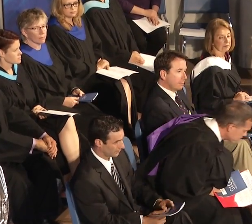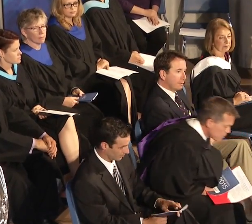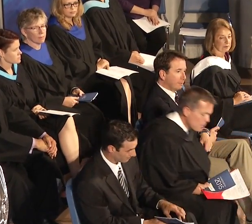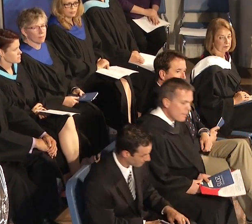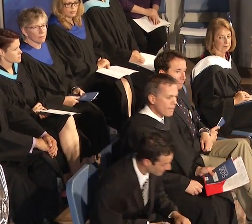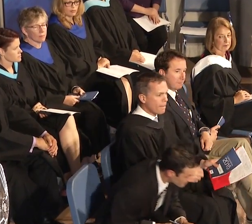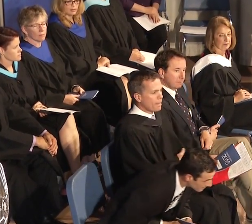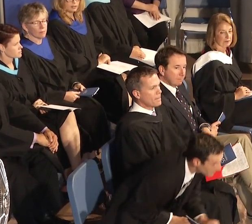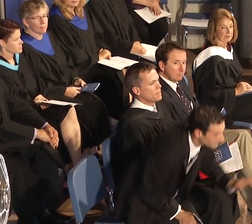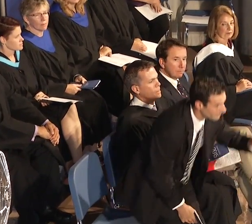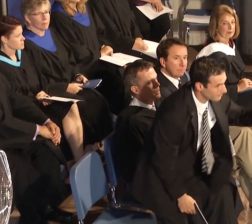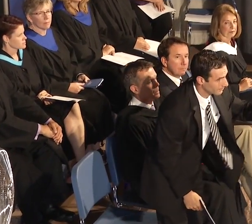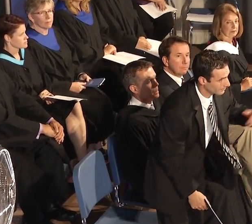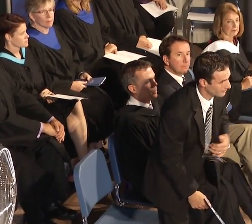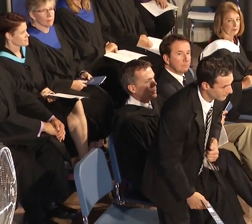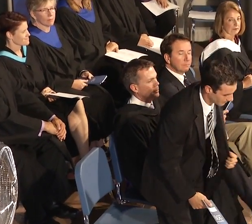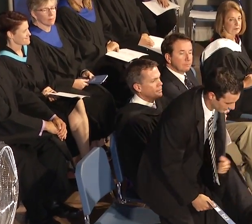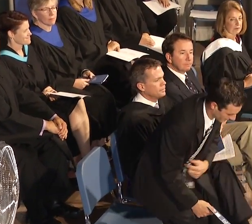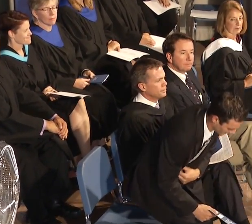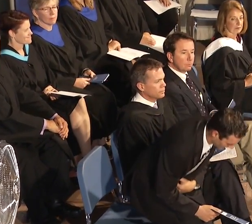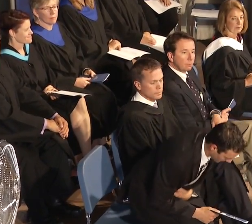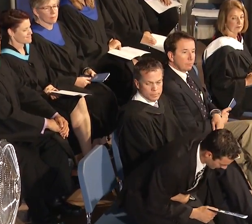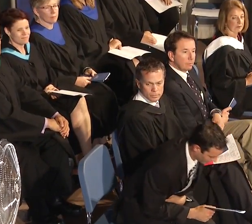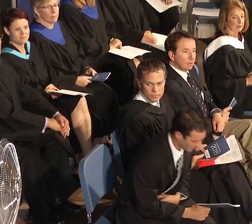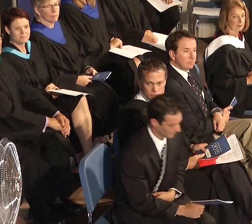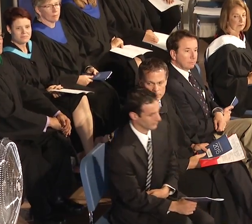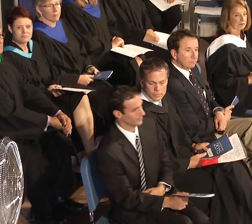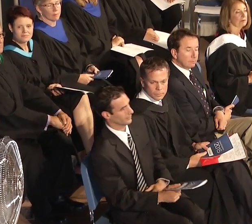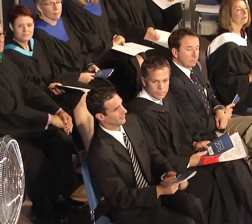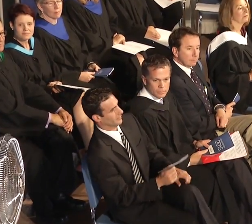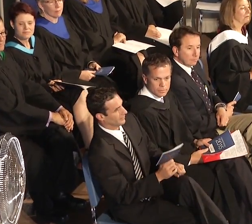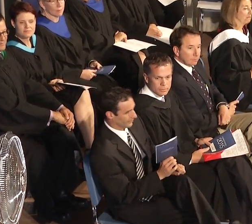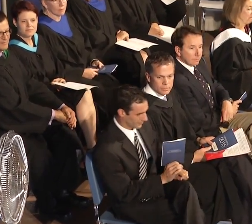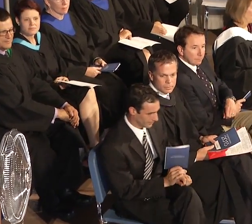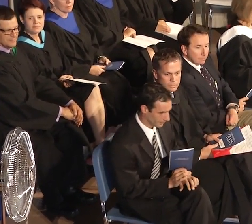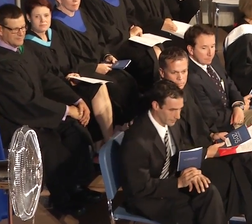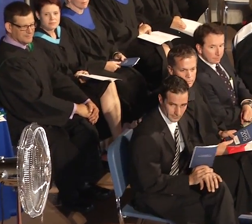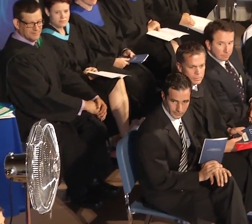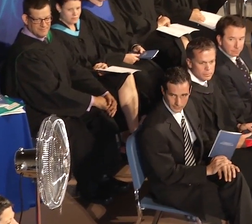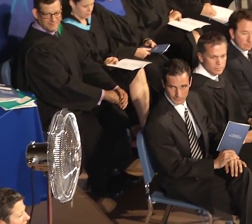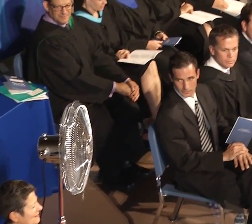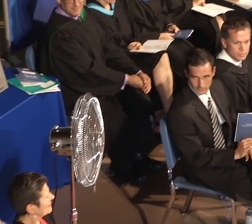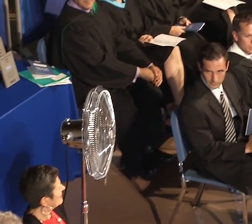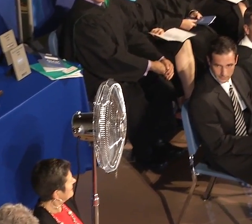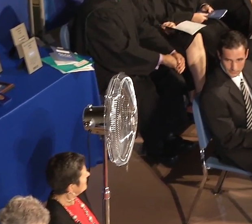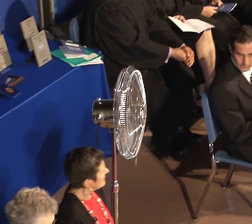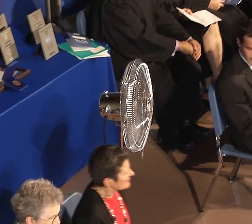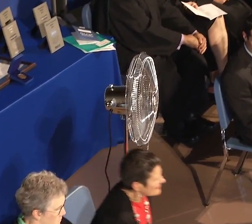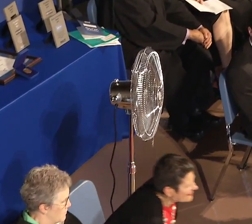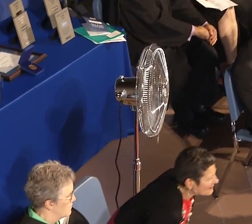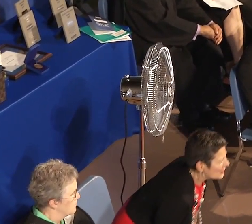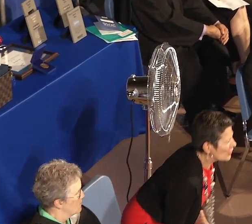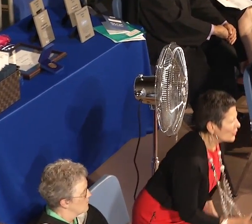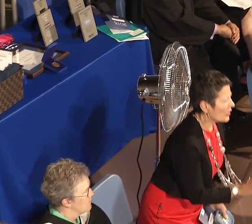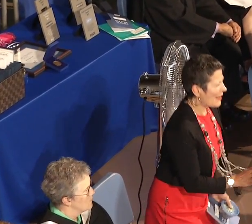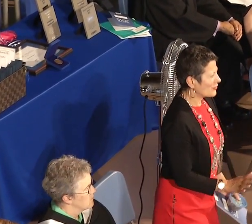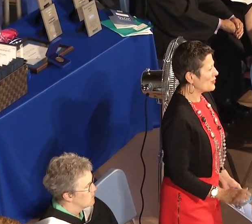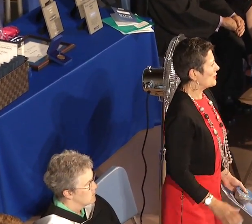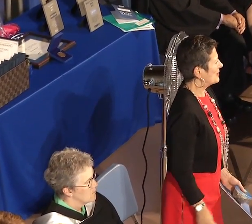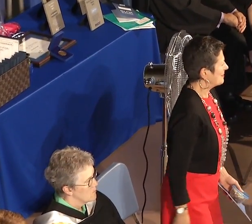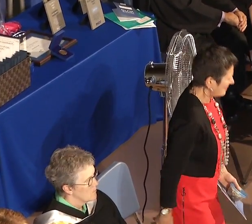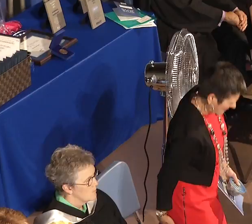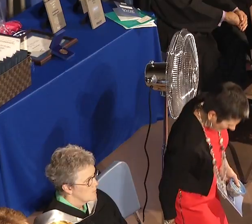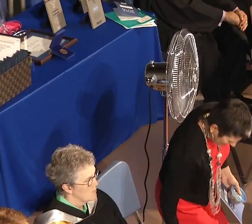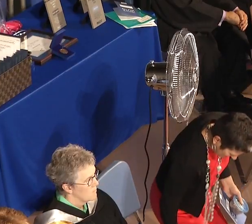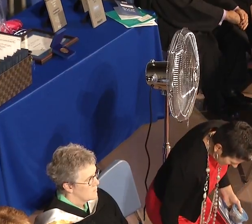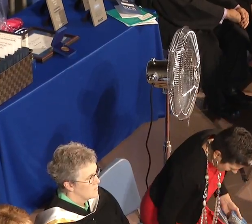Adam LePage, member of the Nova Scotia Community College Board of Governors. Carol Fox, Executive